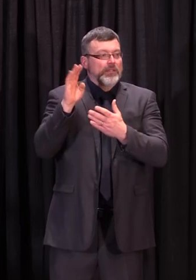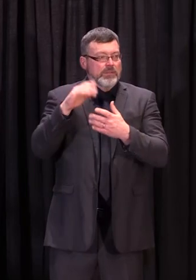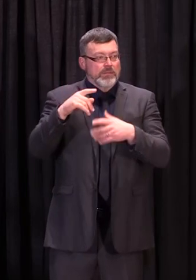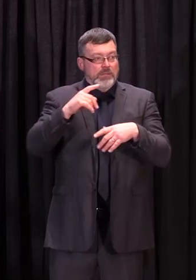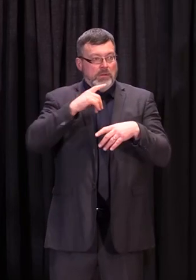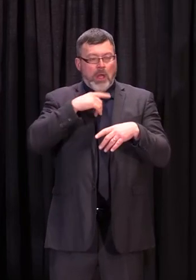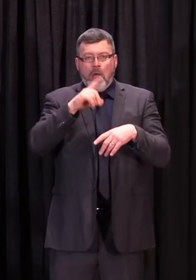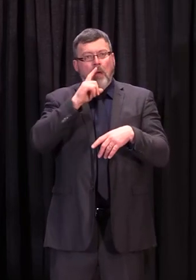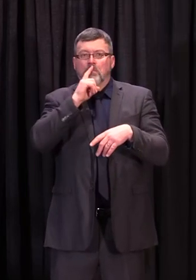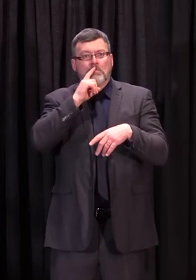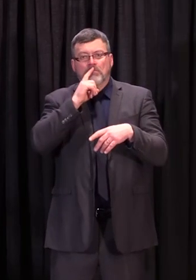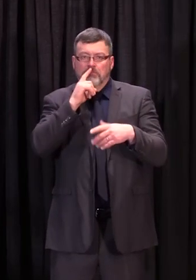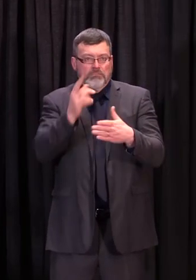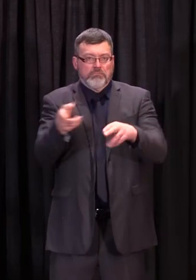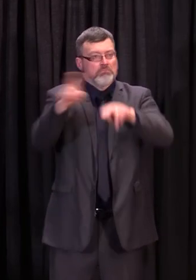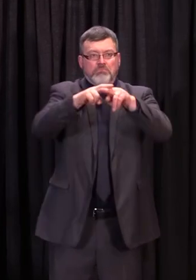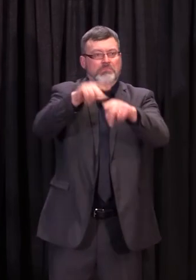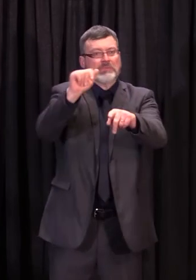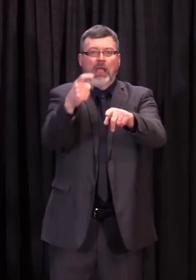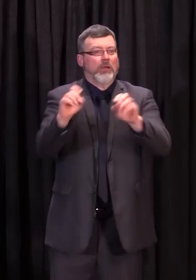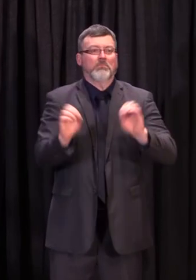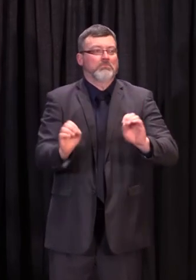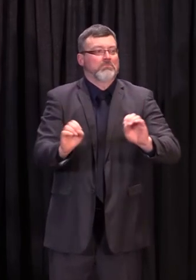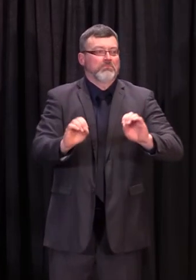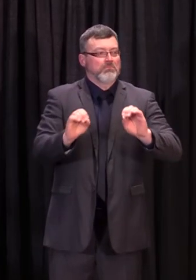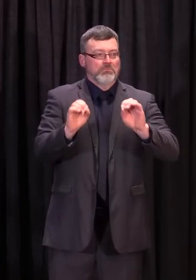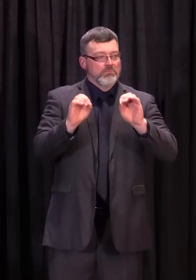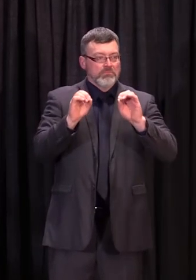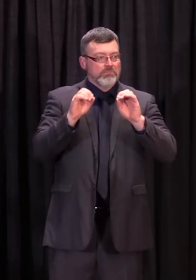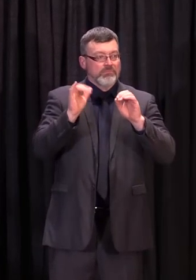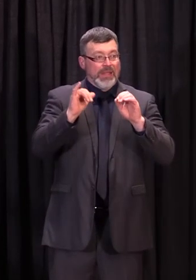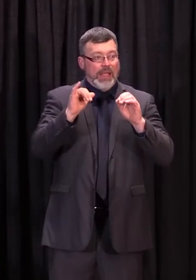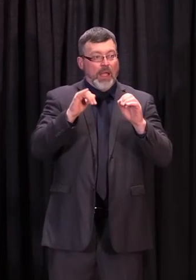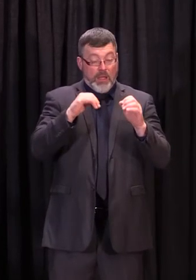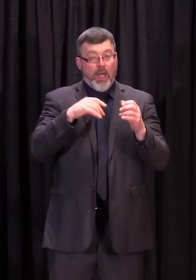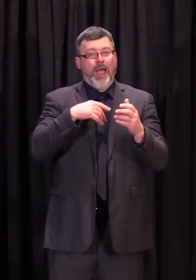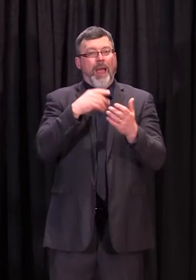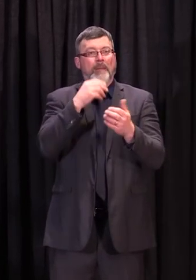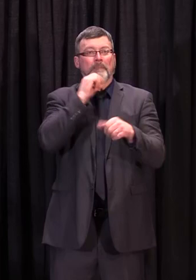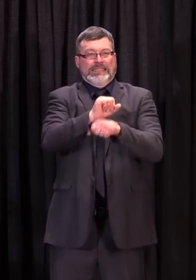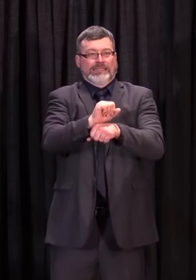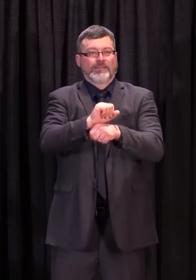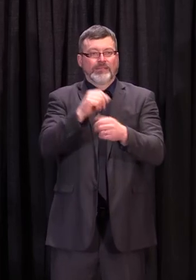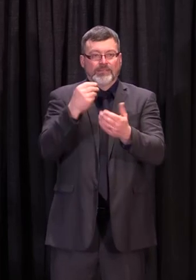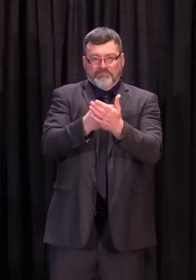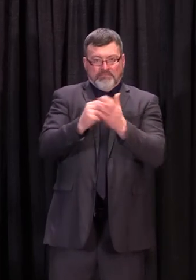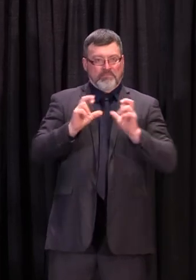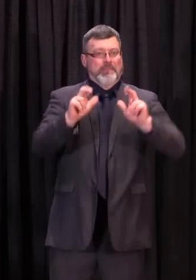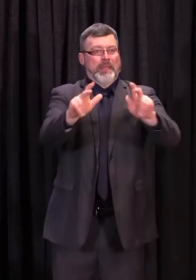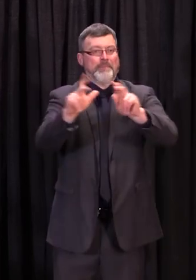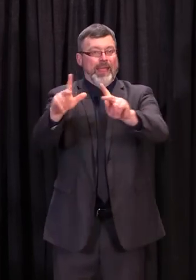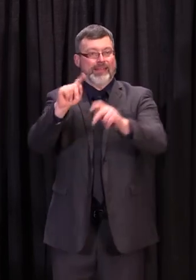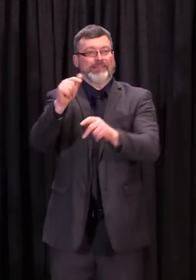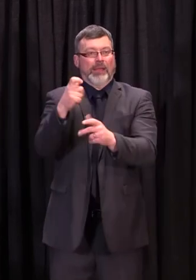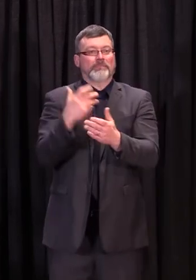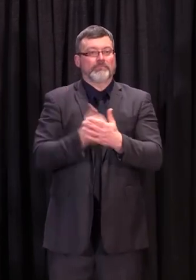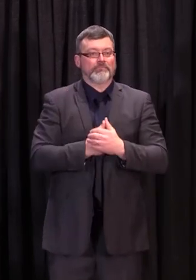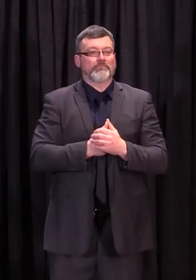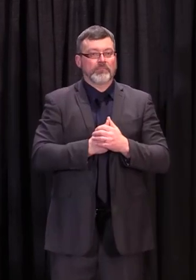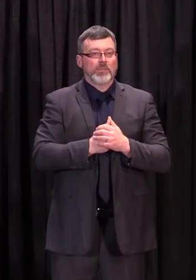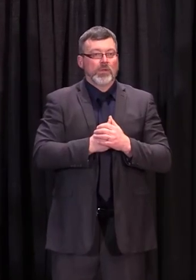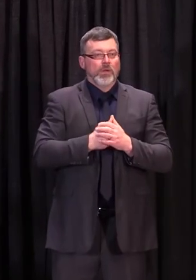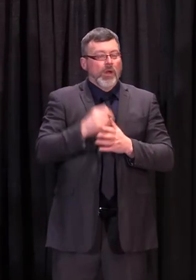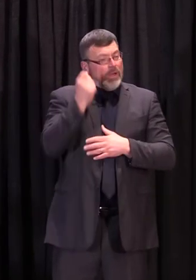taxes and, in fact, returns money to taxpayers. But I want to take some time to talk through what this